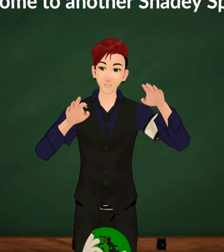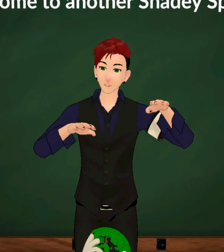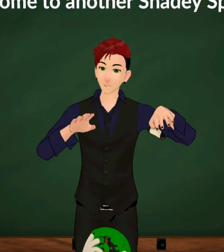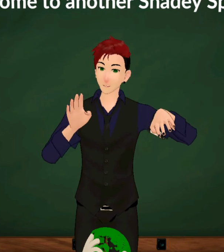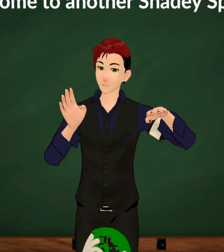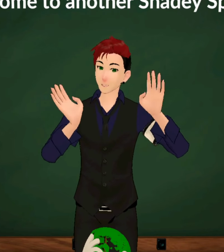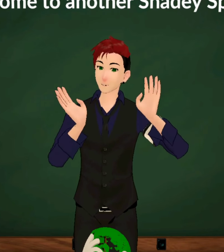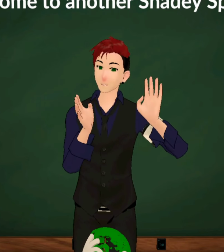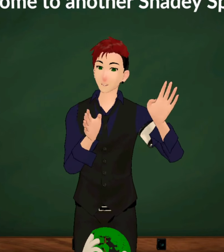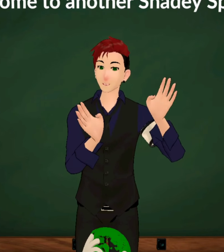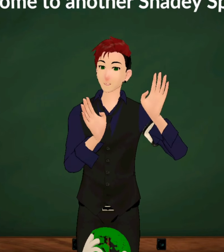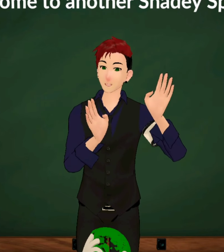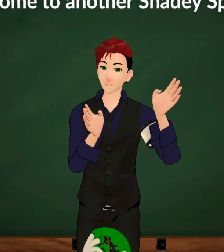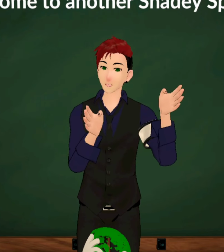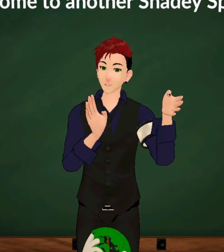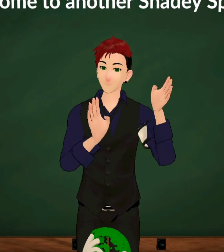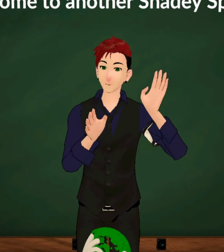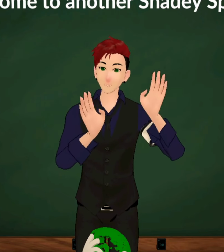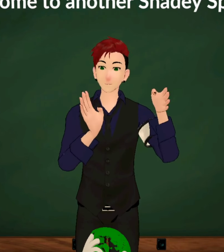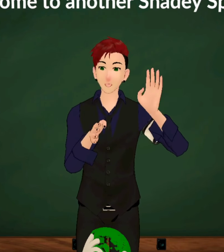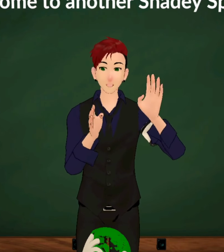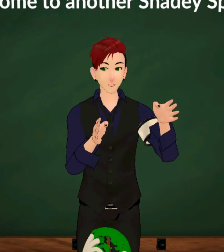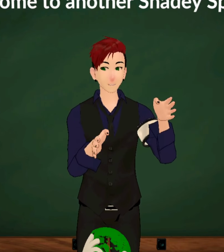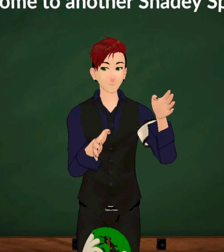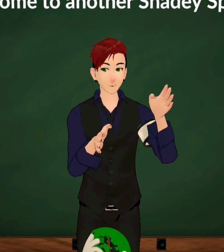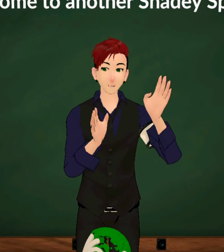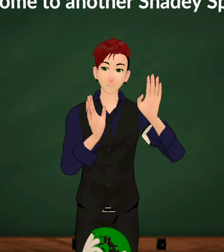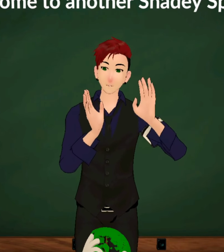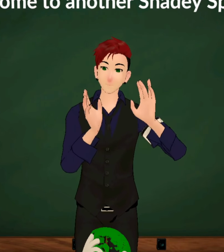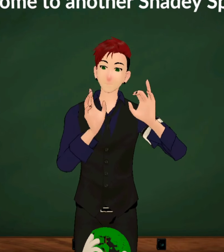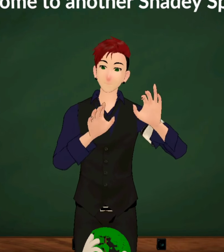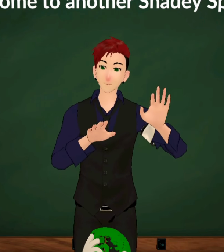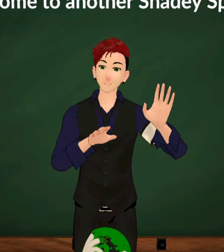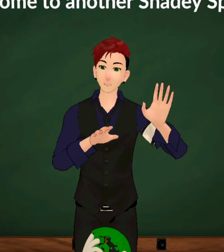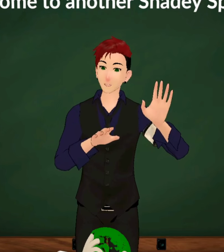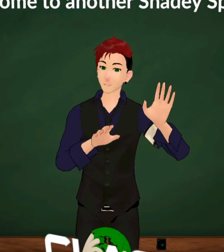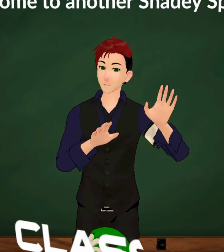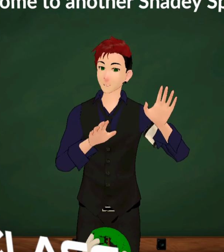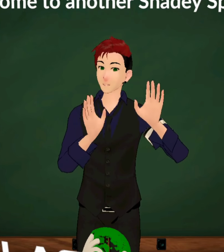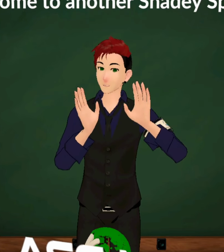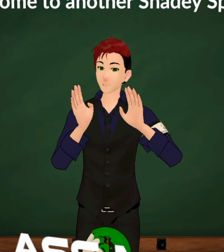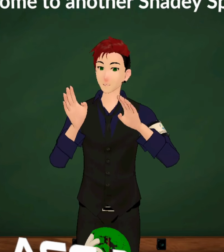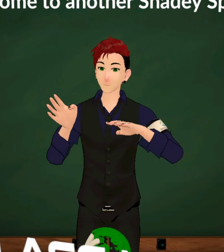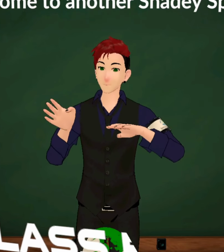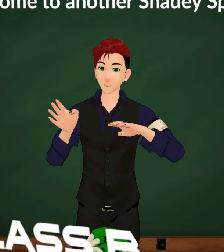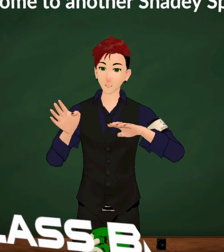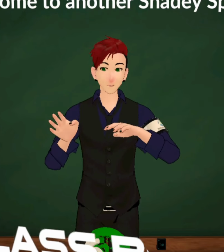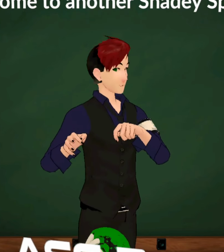about random stuff. Today, I actually have kind of like a semi-cohesive plan. Still gonna probably rant and rave, but I do have a plan.